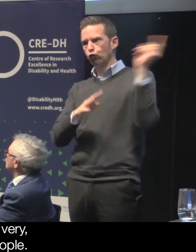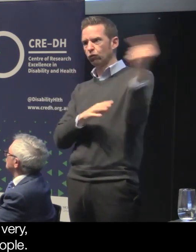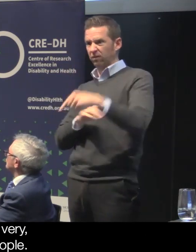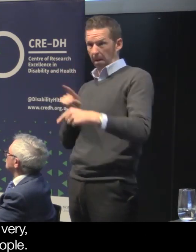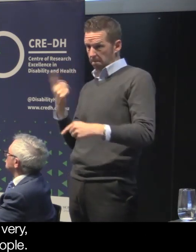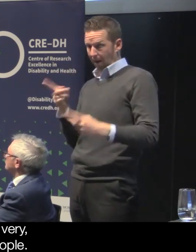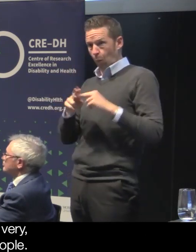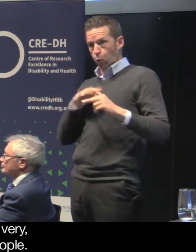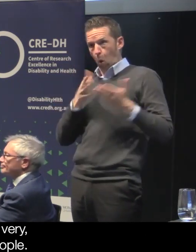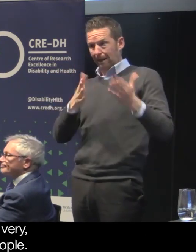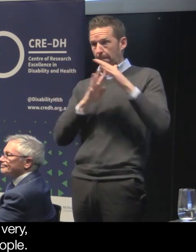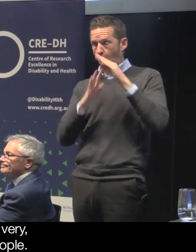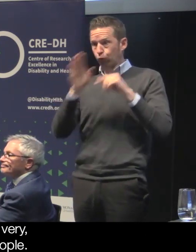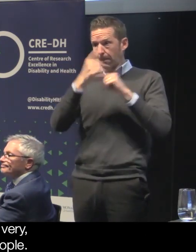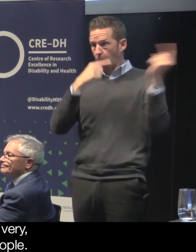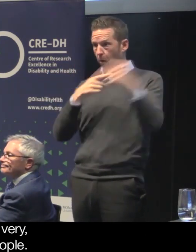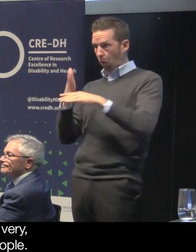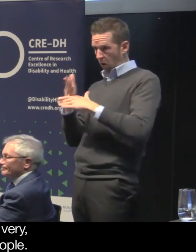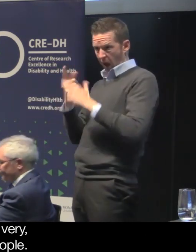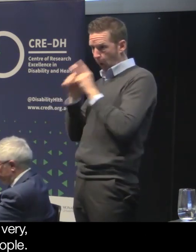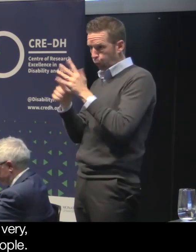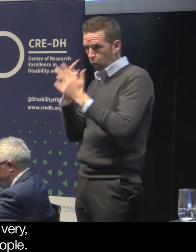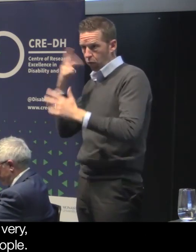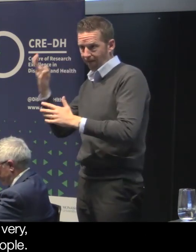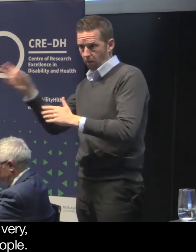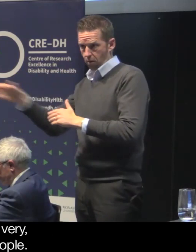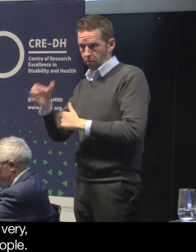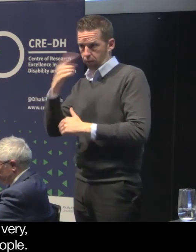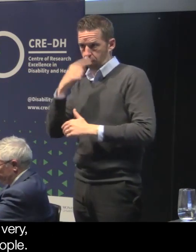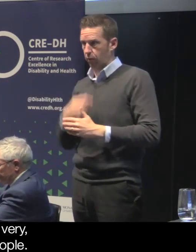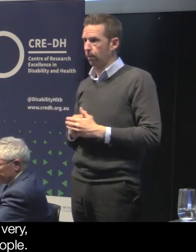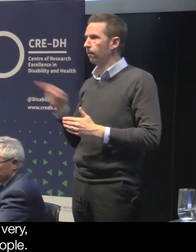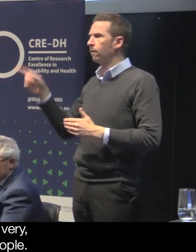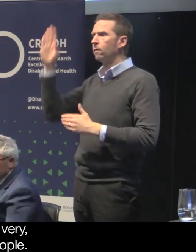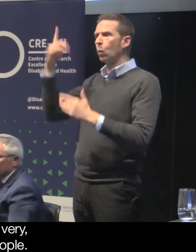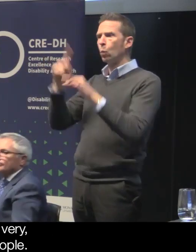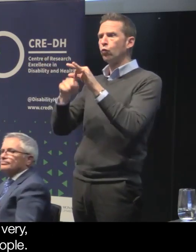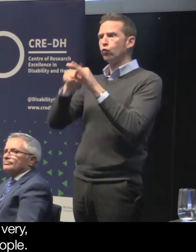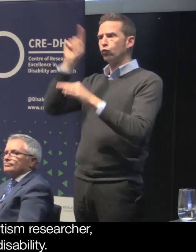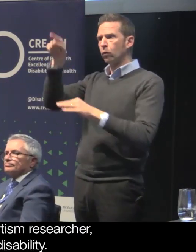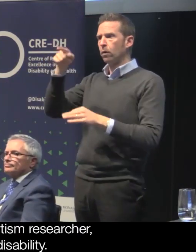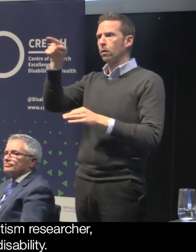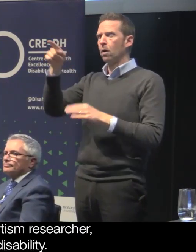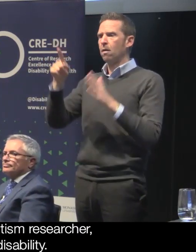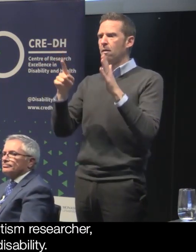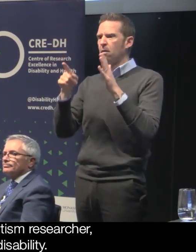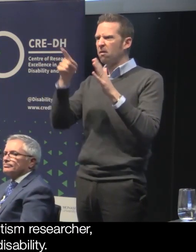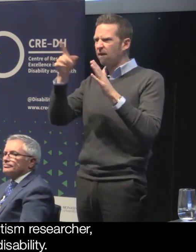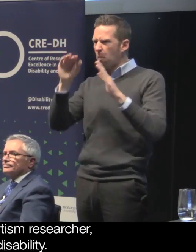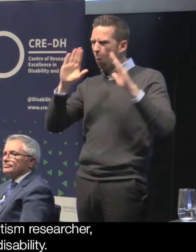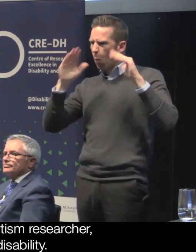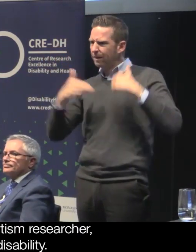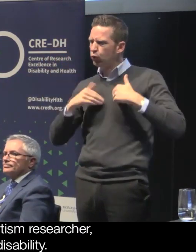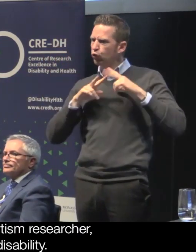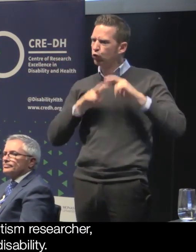people. Okay, there's one question over here. Elisa Hill, autism researcher, parent of a child with